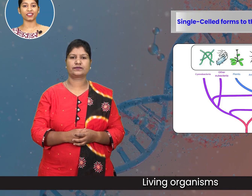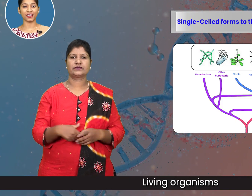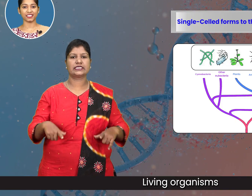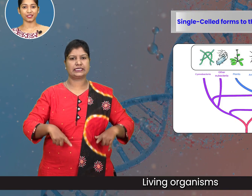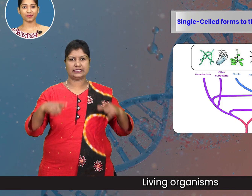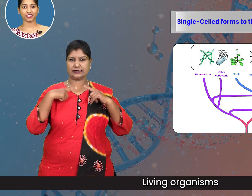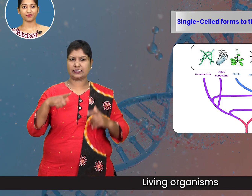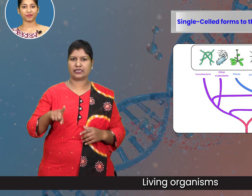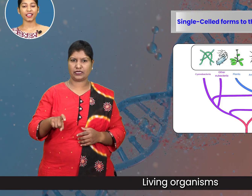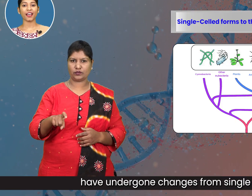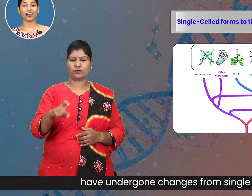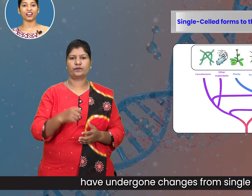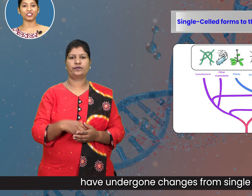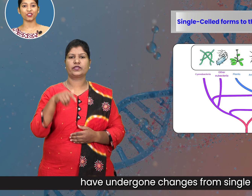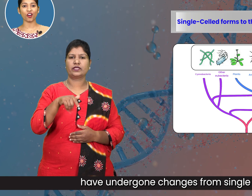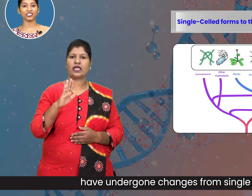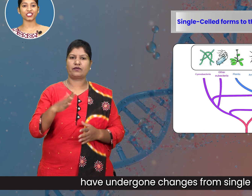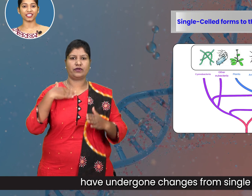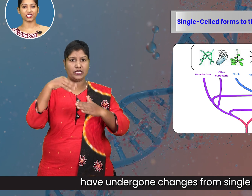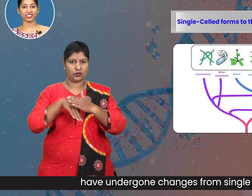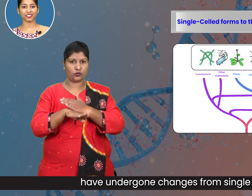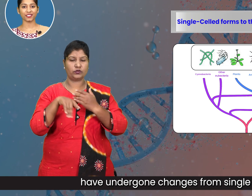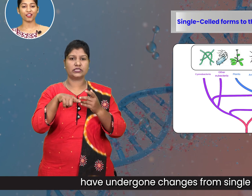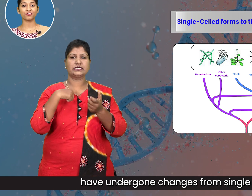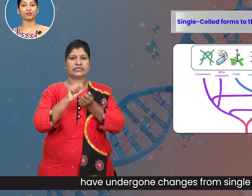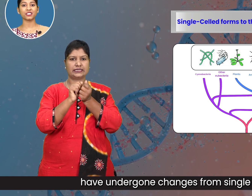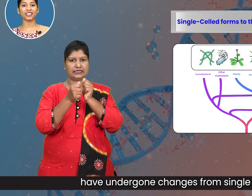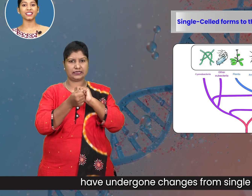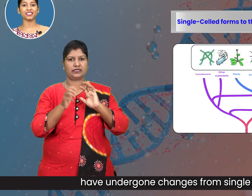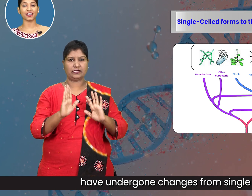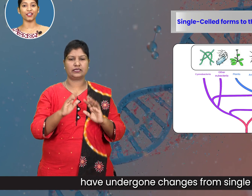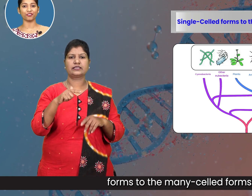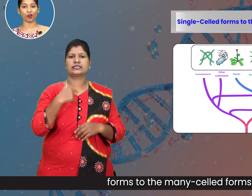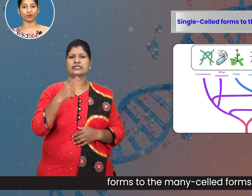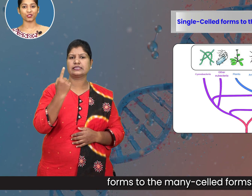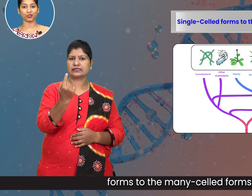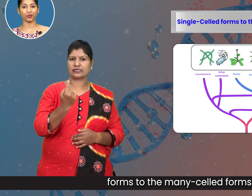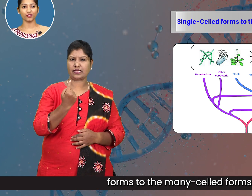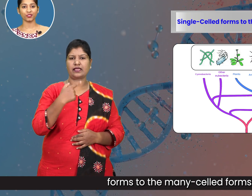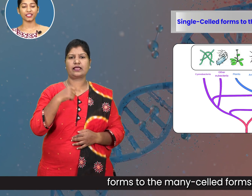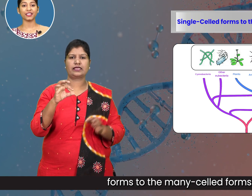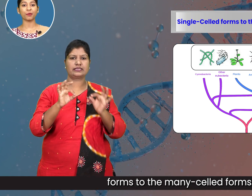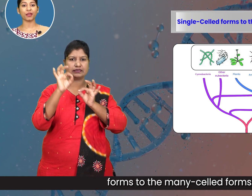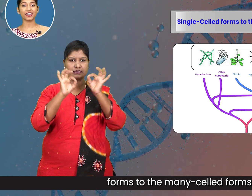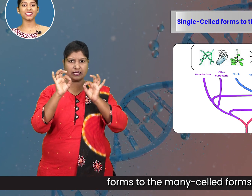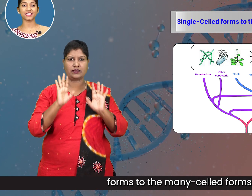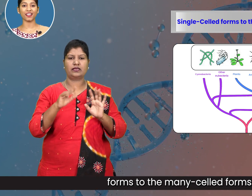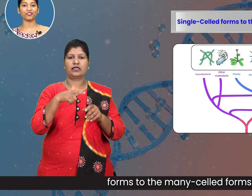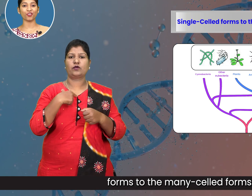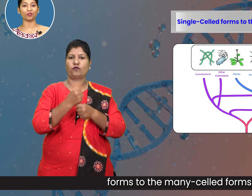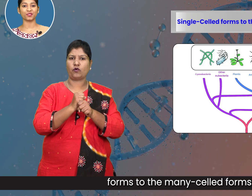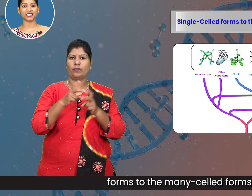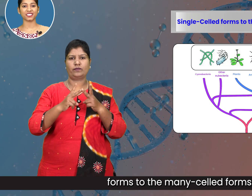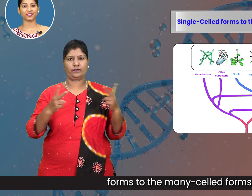Living organisms have undergone changes from single-celled forms to the